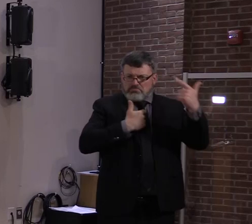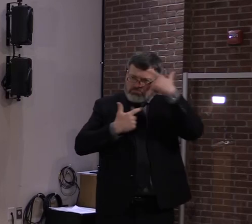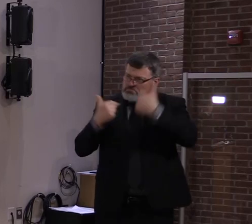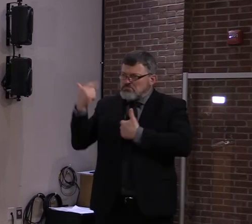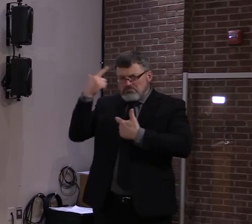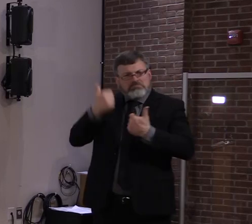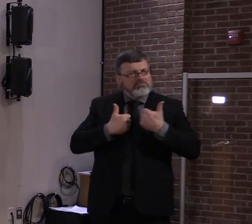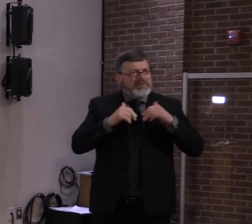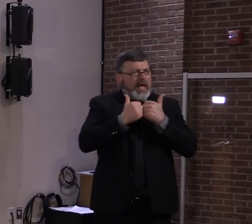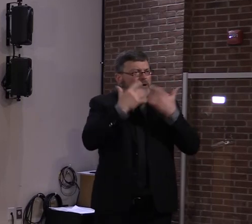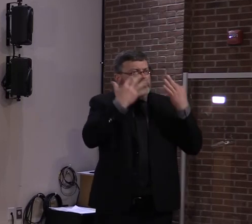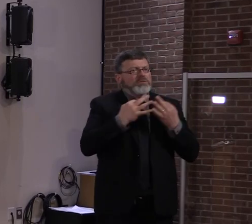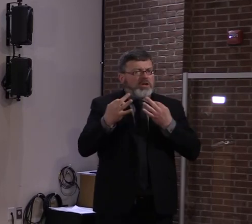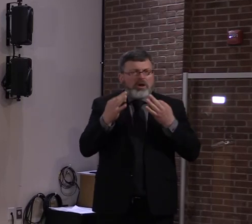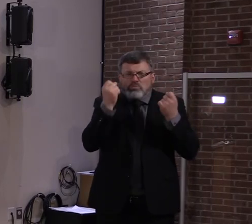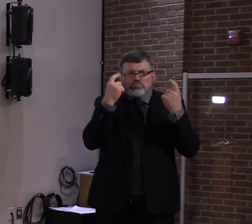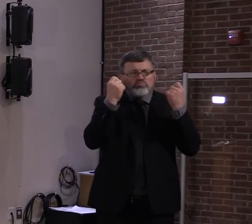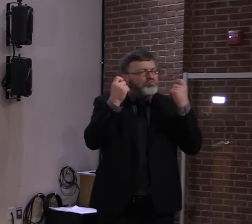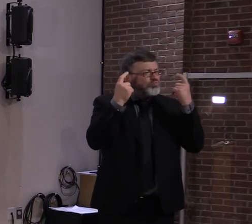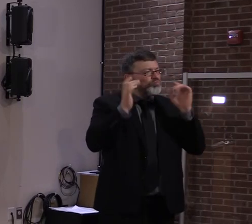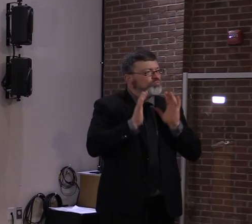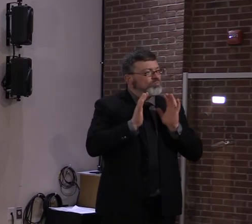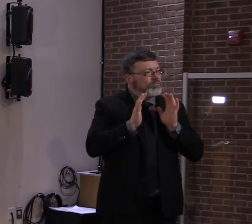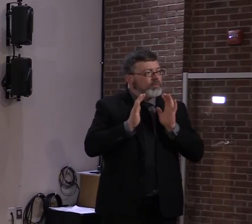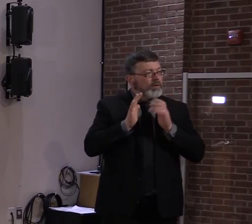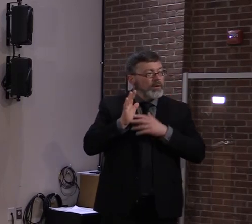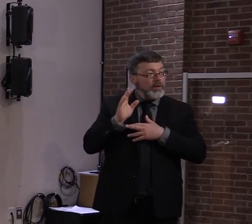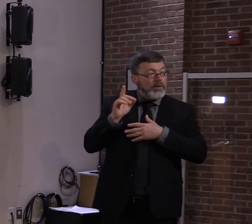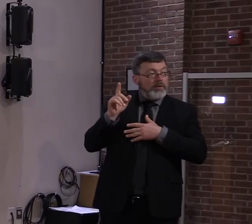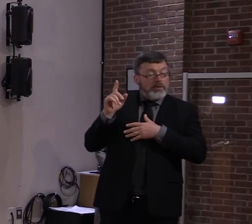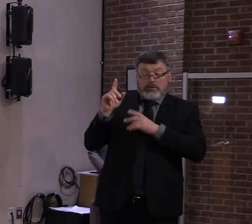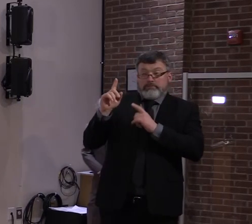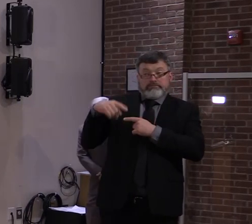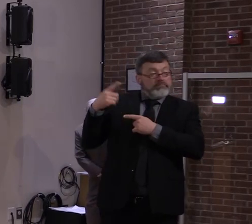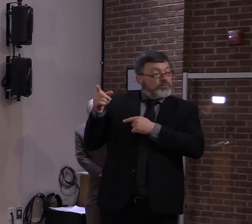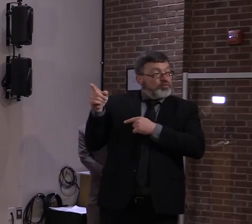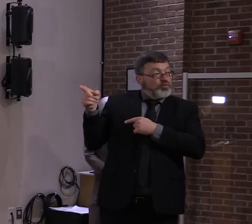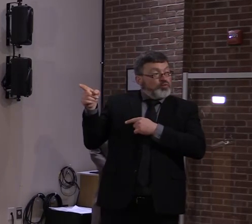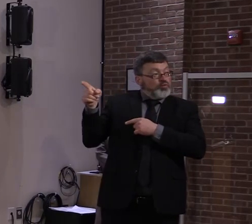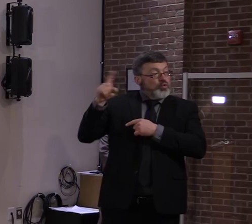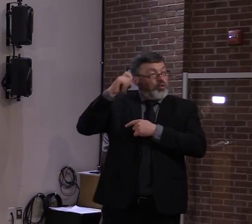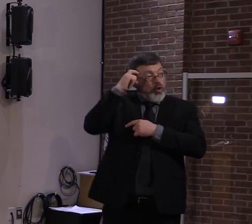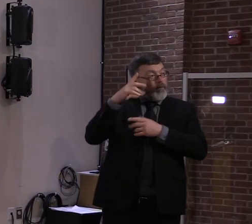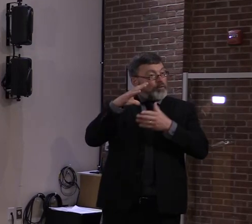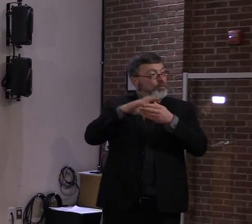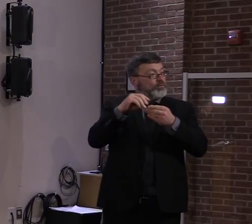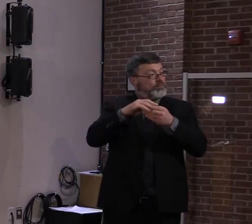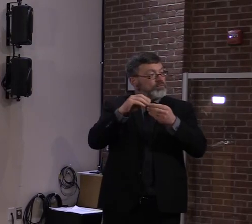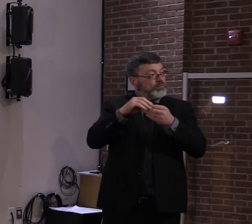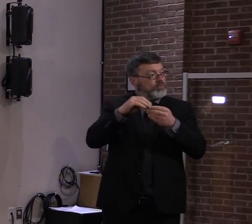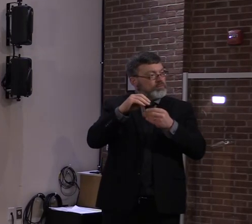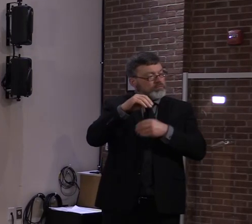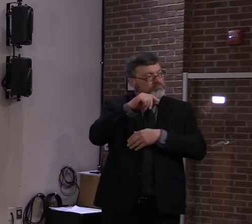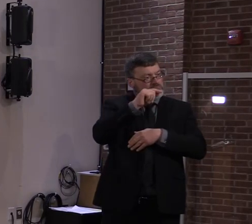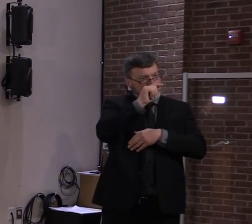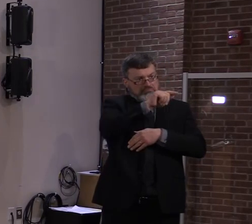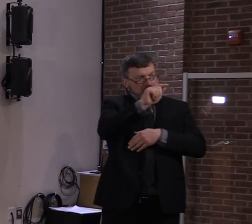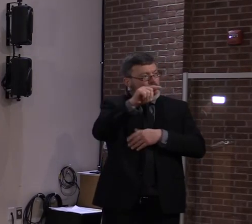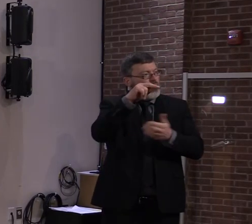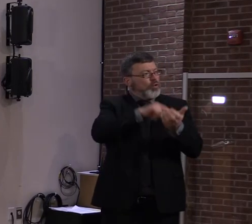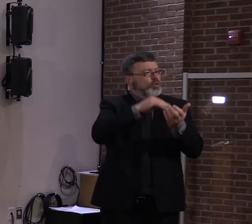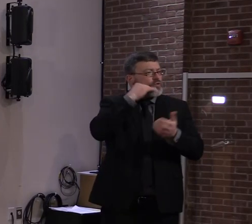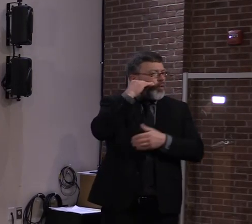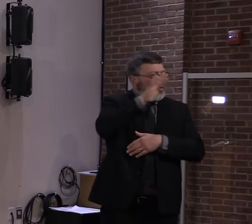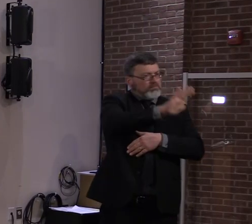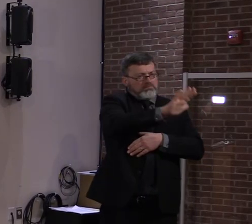to exercise their discretion to operate in ways that they feel is safest. My question for you, Governor, have